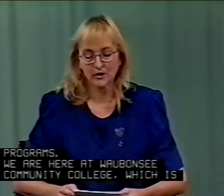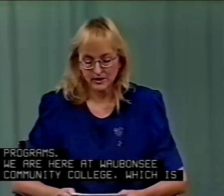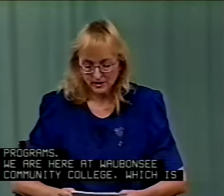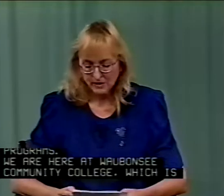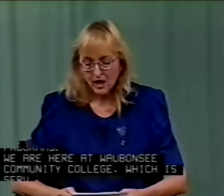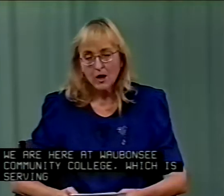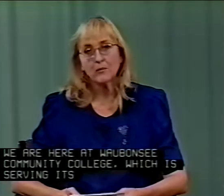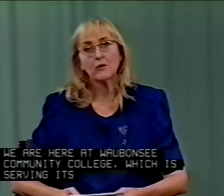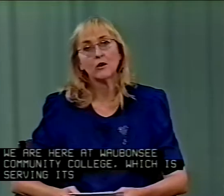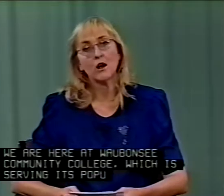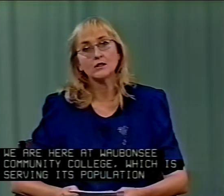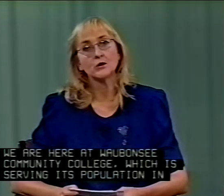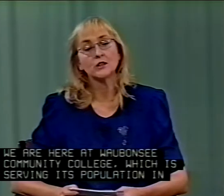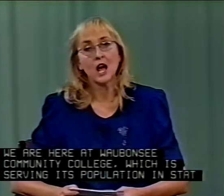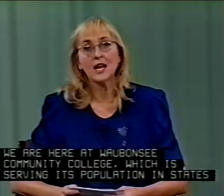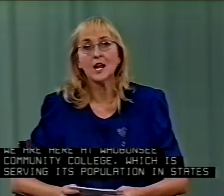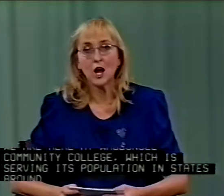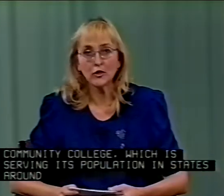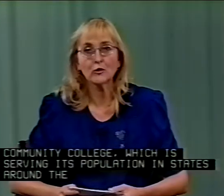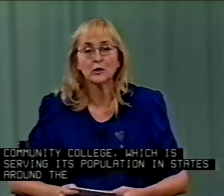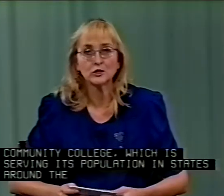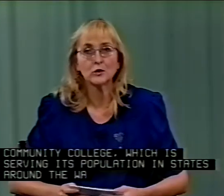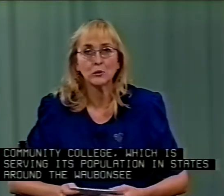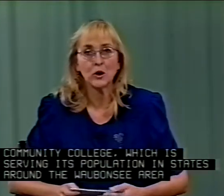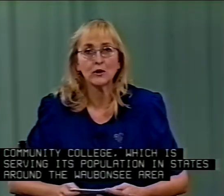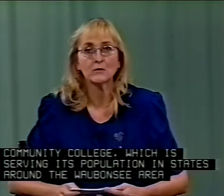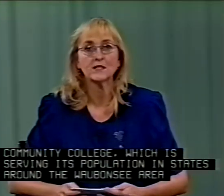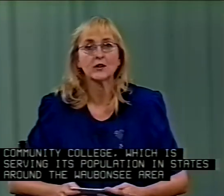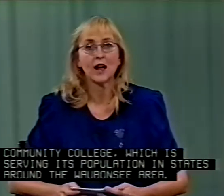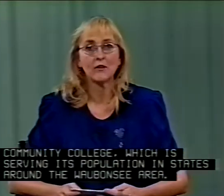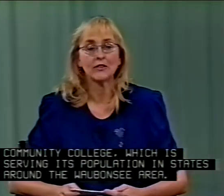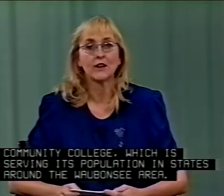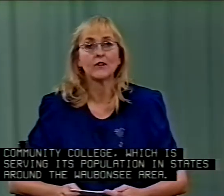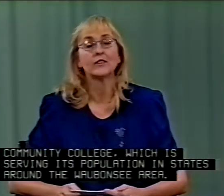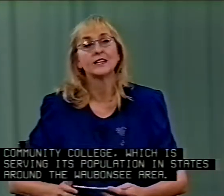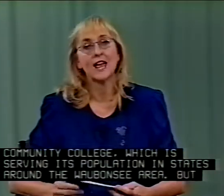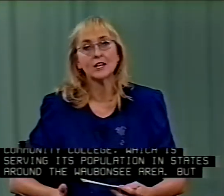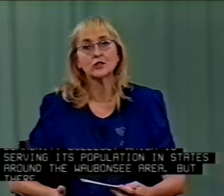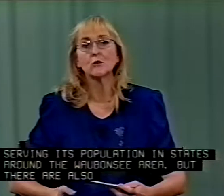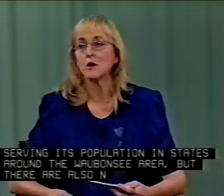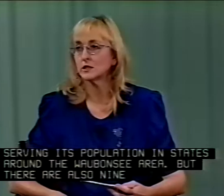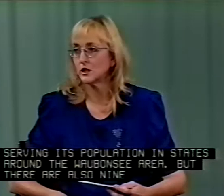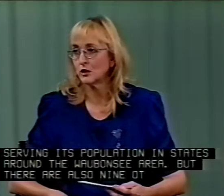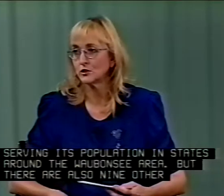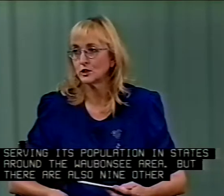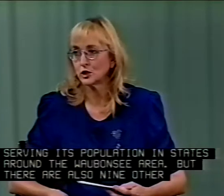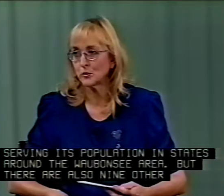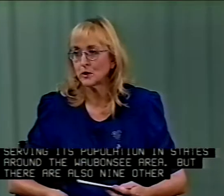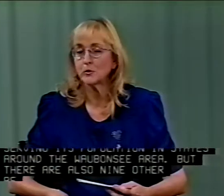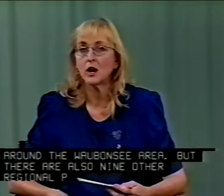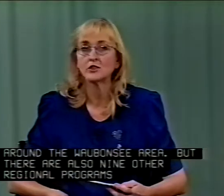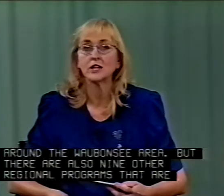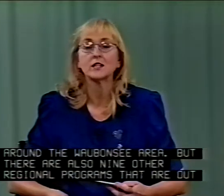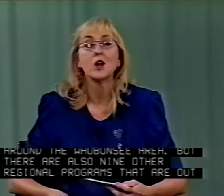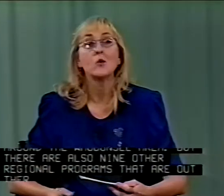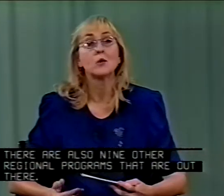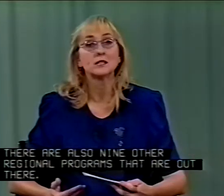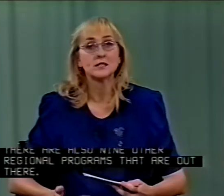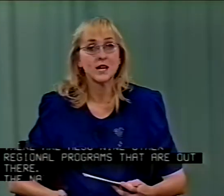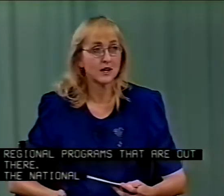area. But we're also 9 other regional programs that are out there. The National Multicultural Interpreting Project was set up